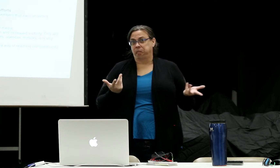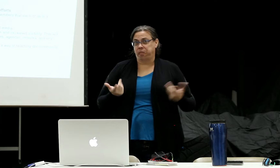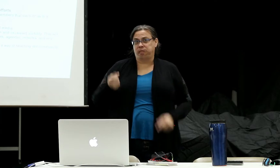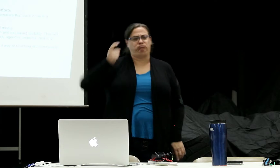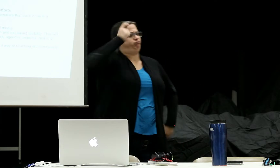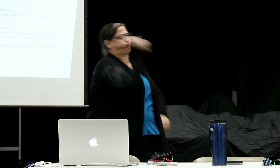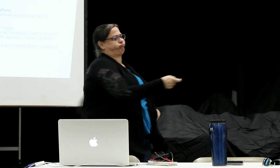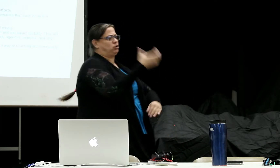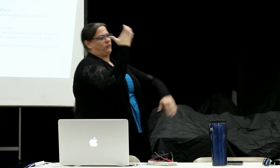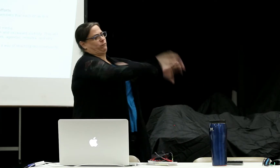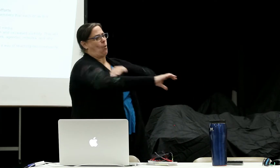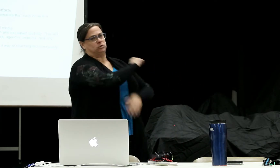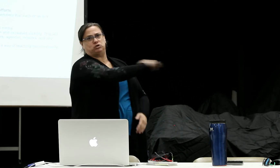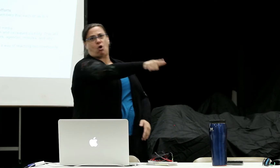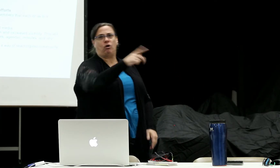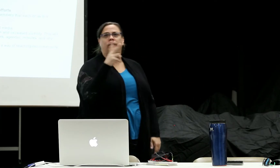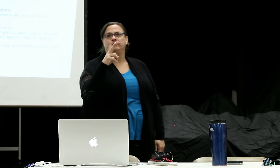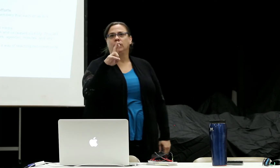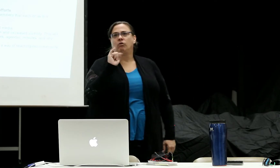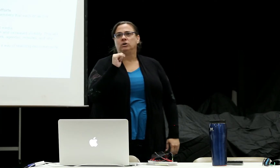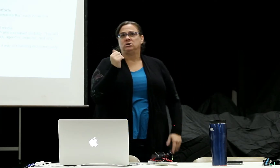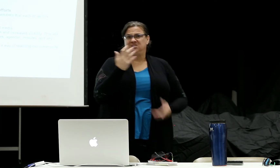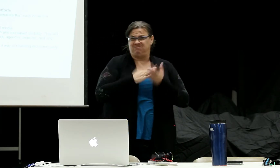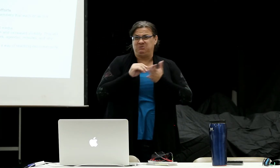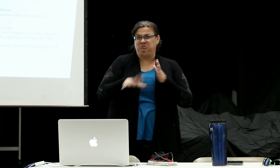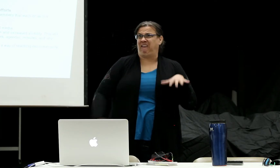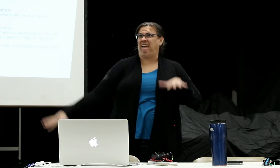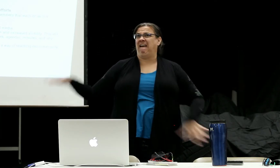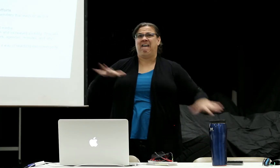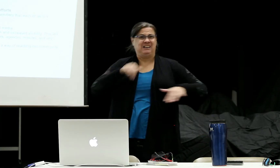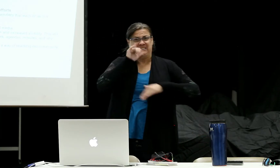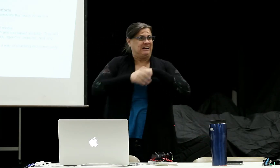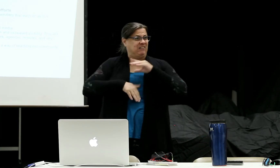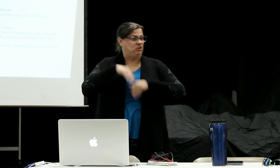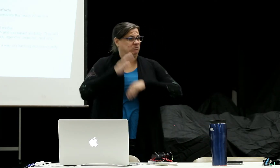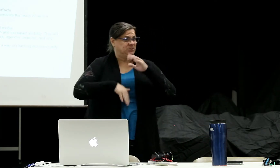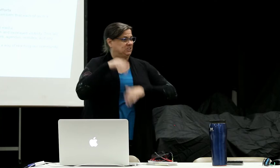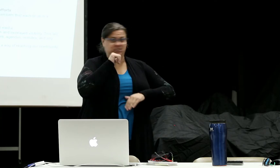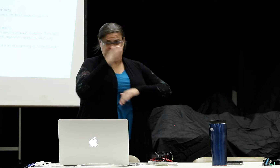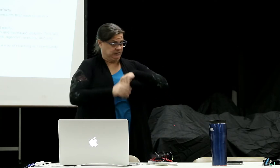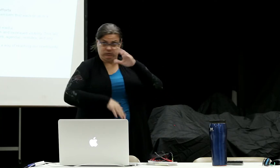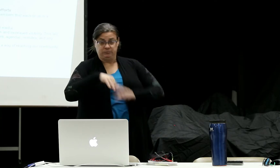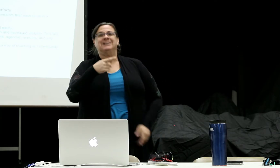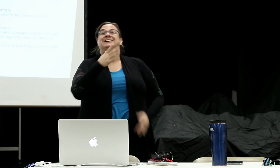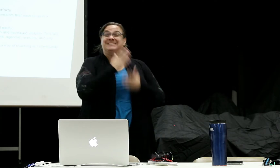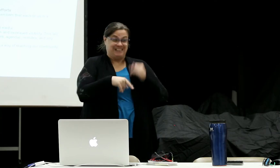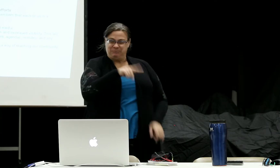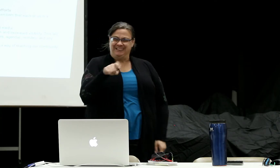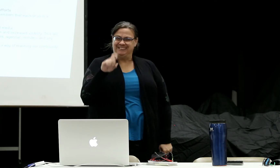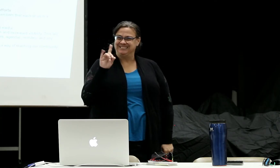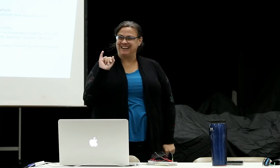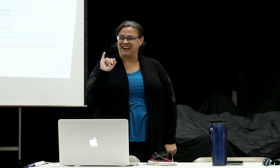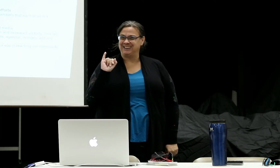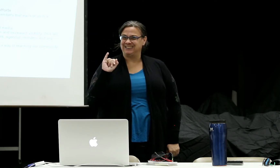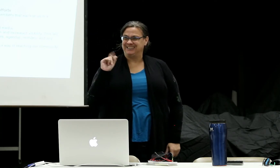more students at FCC2, and the students are being required or forced to use